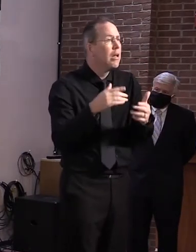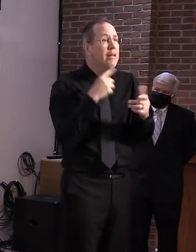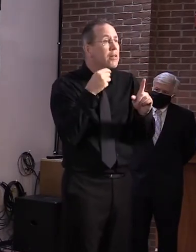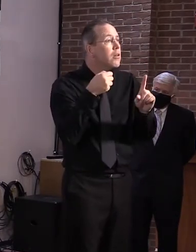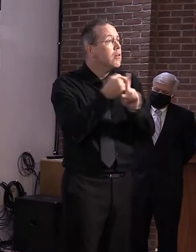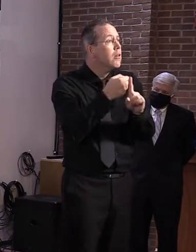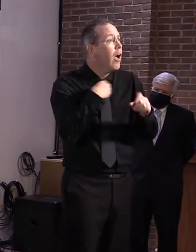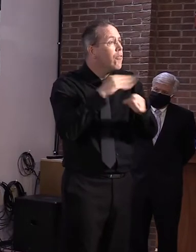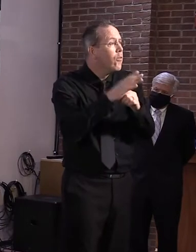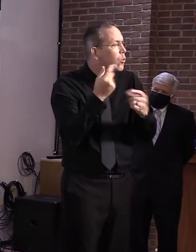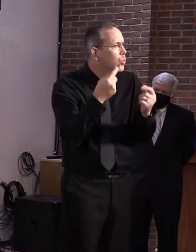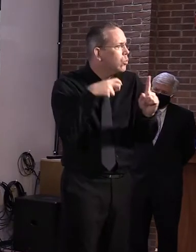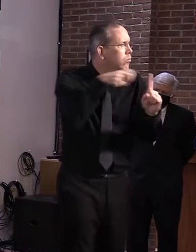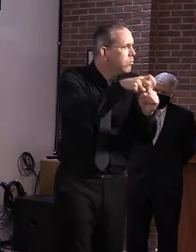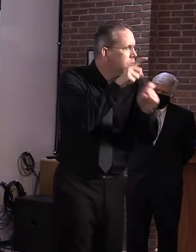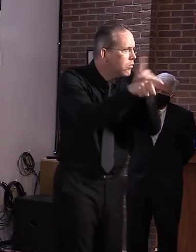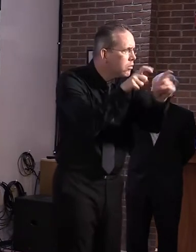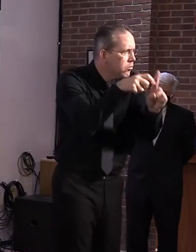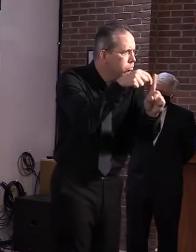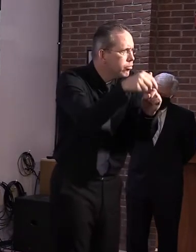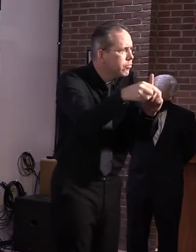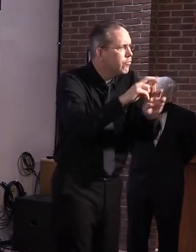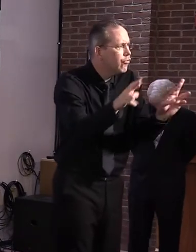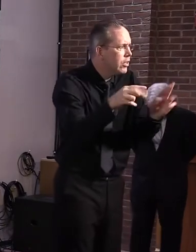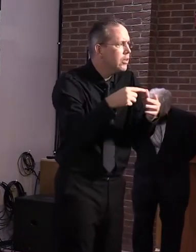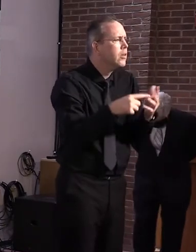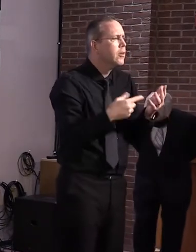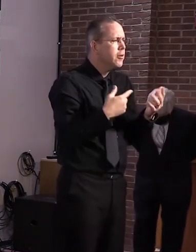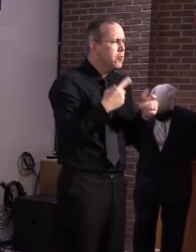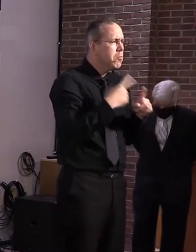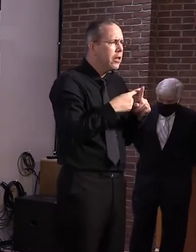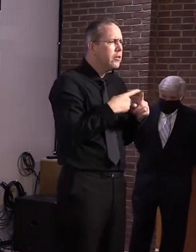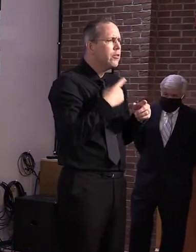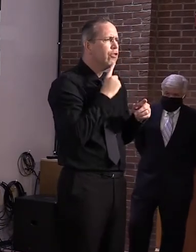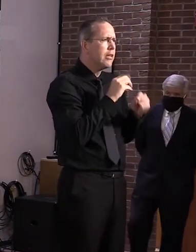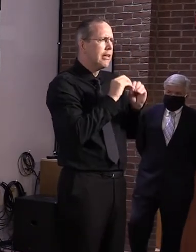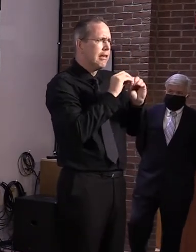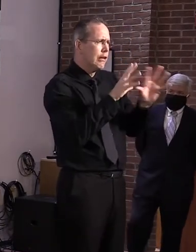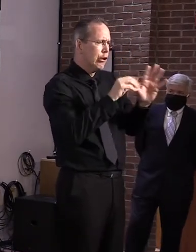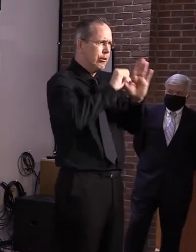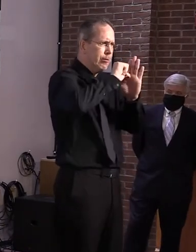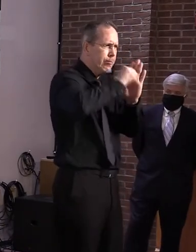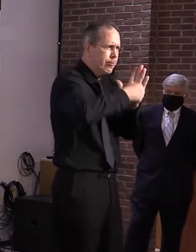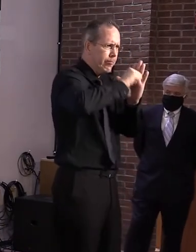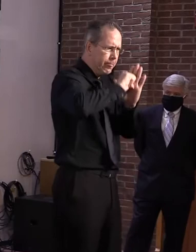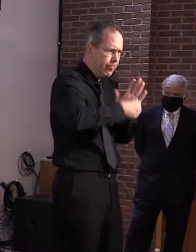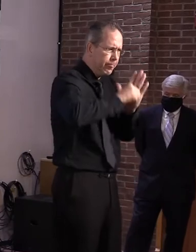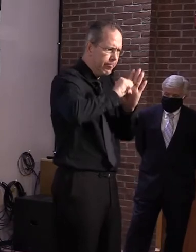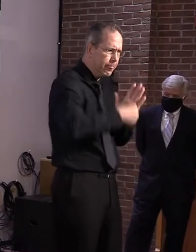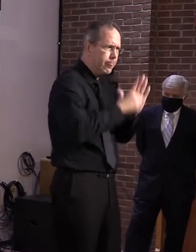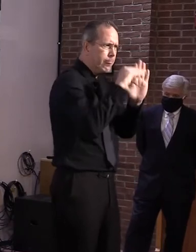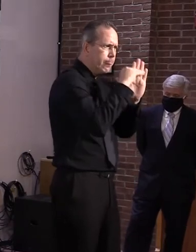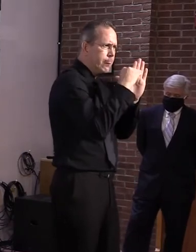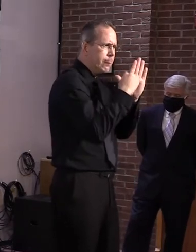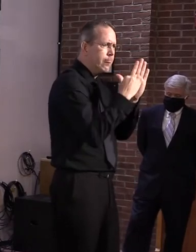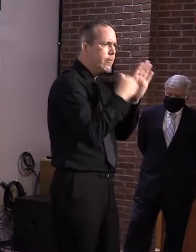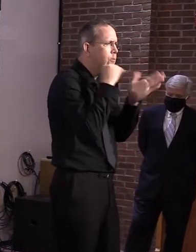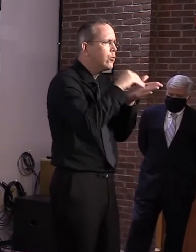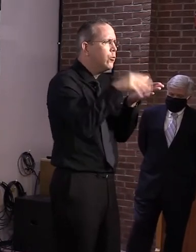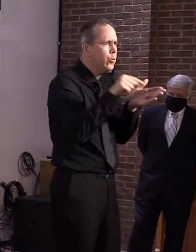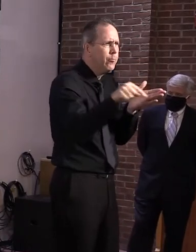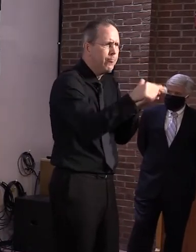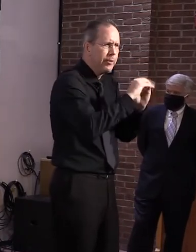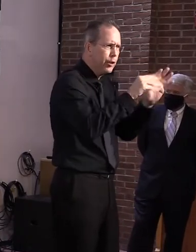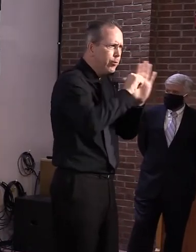essential for us to be able to minimize any future infection. That would be my answer anyway. Is